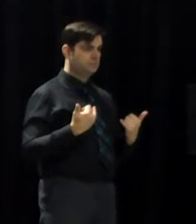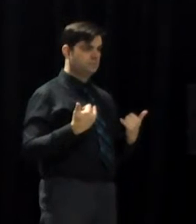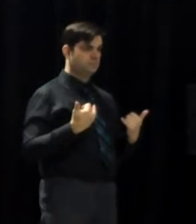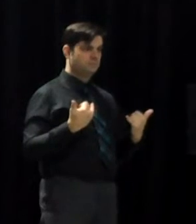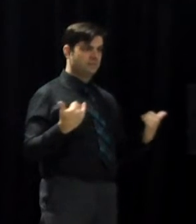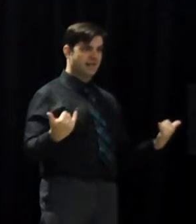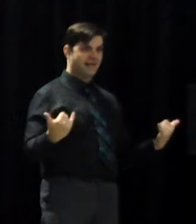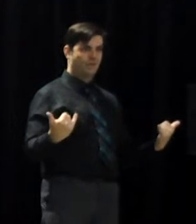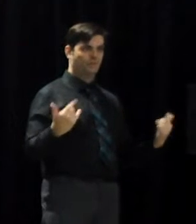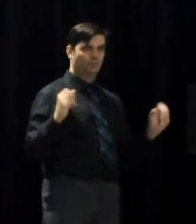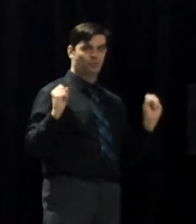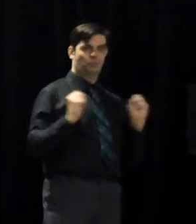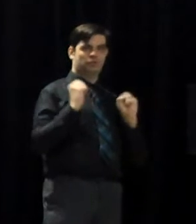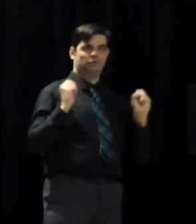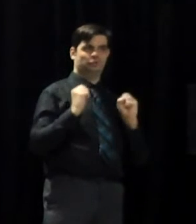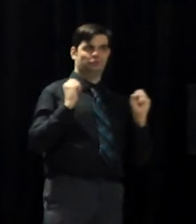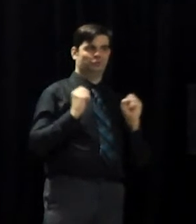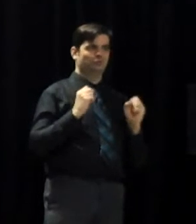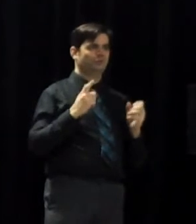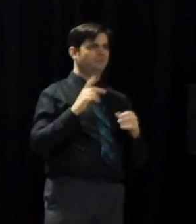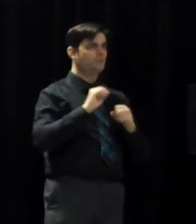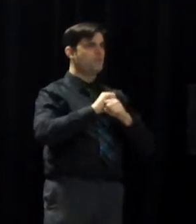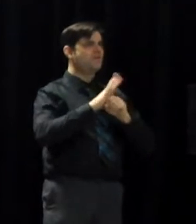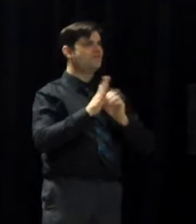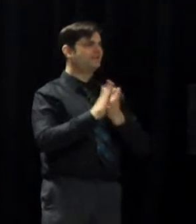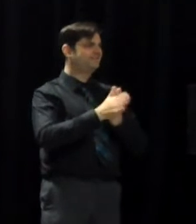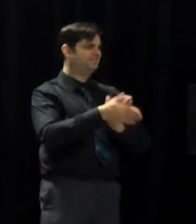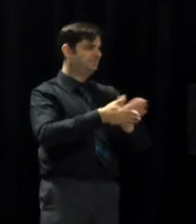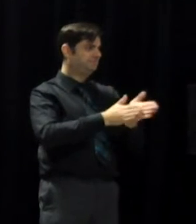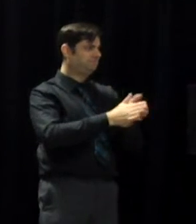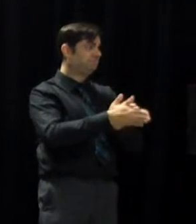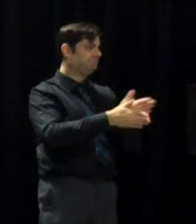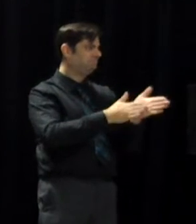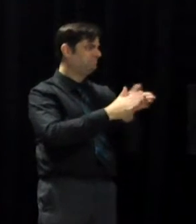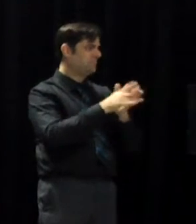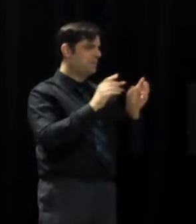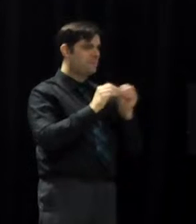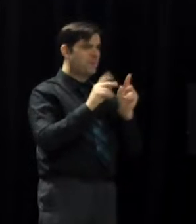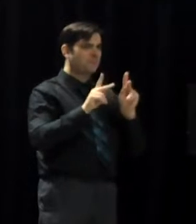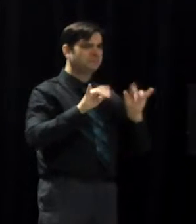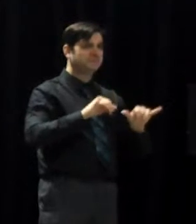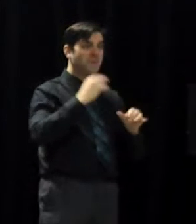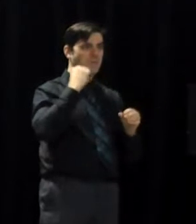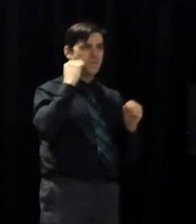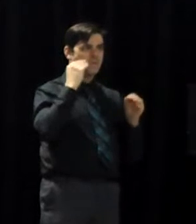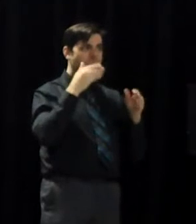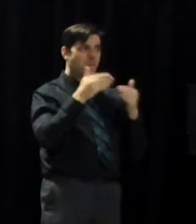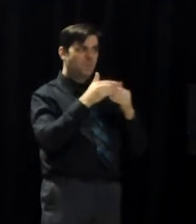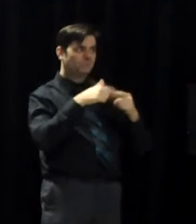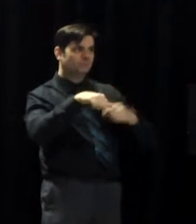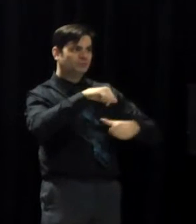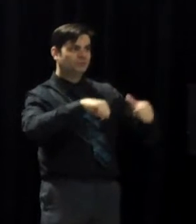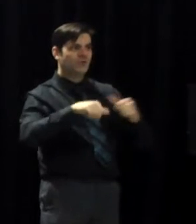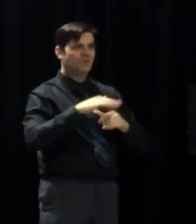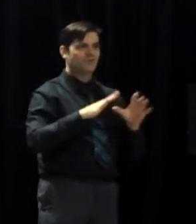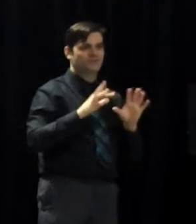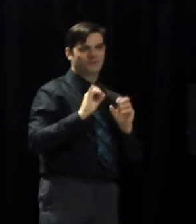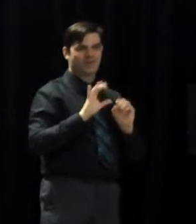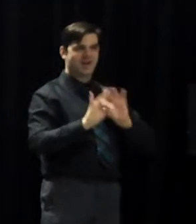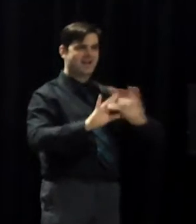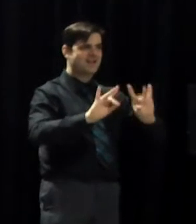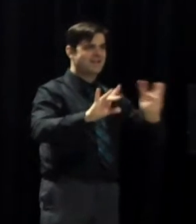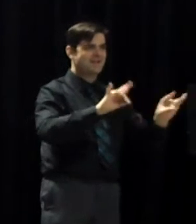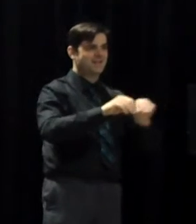as a community, and that is making good decisions related to your social gatherings. That's if you're sick, you have to get